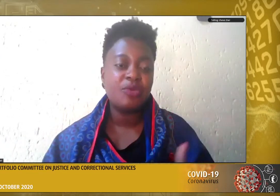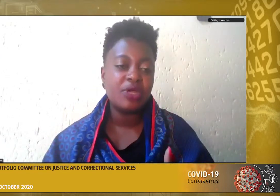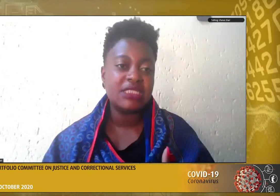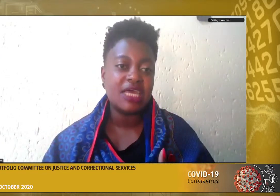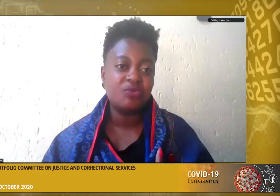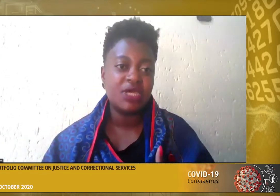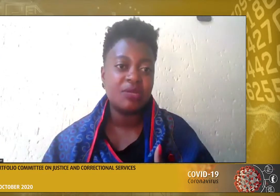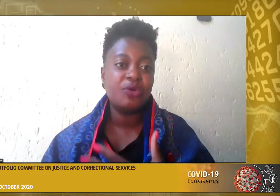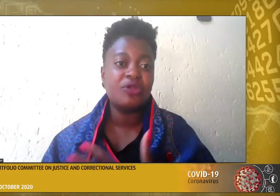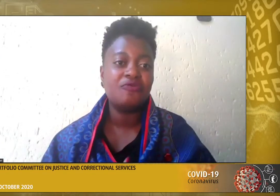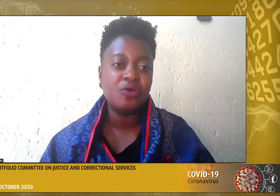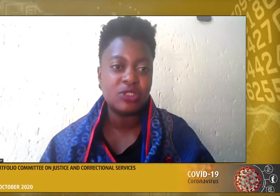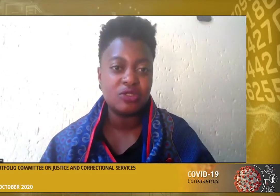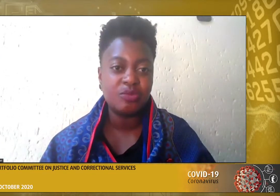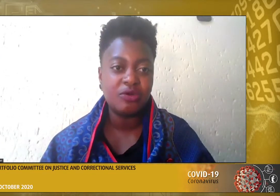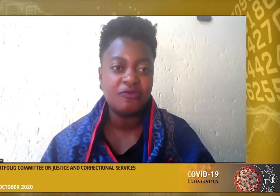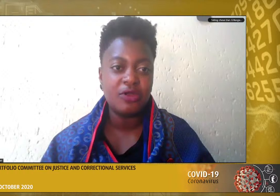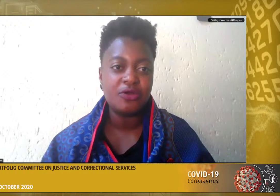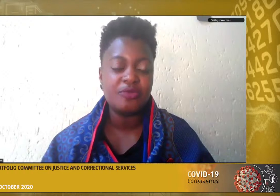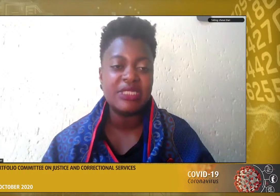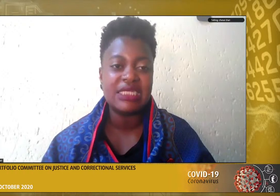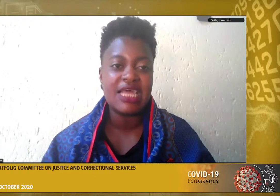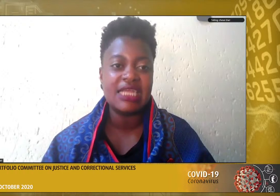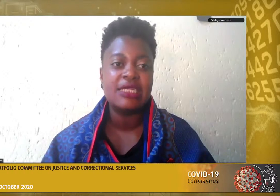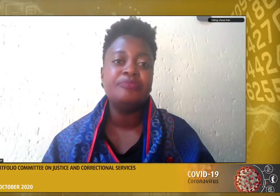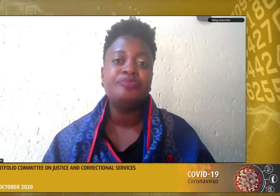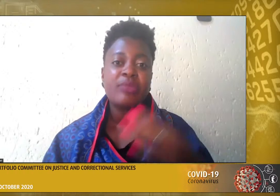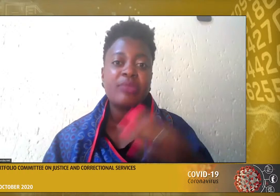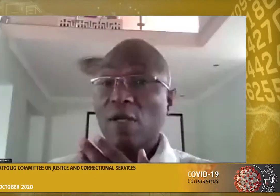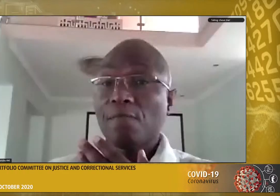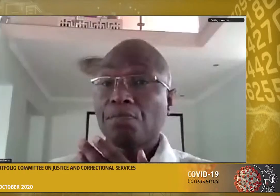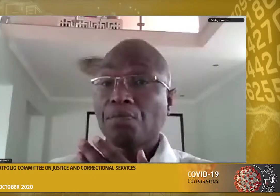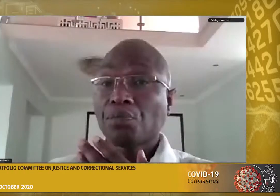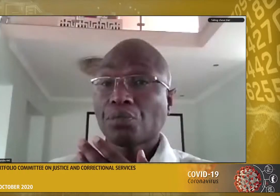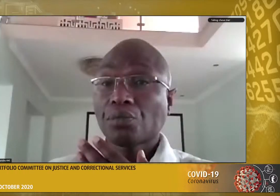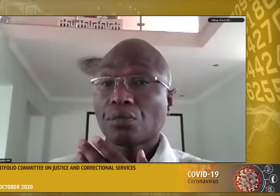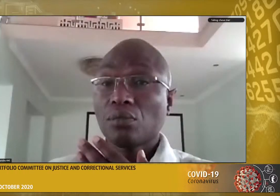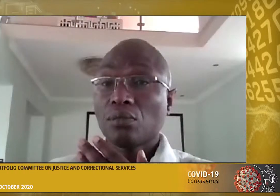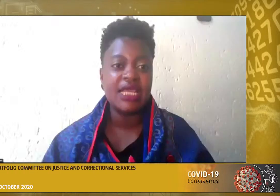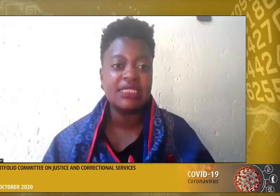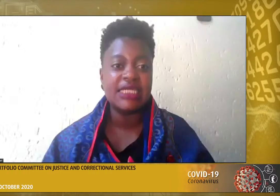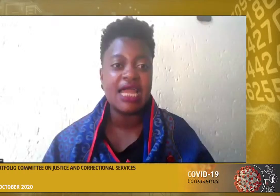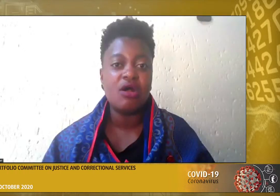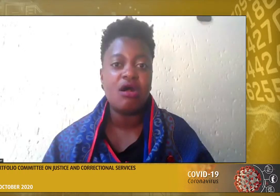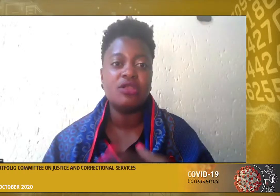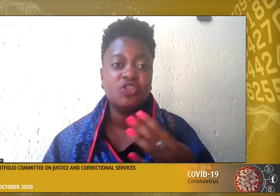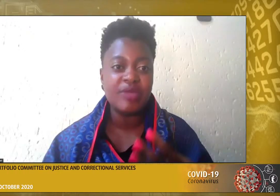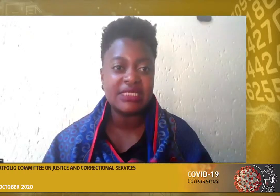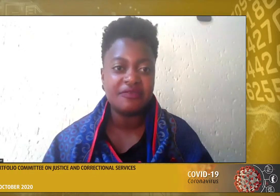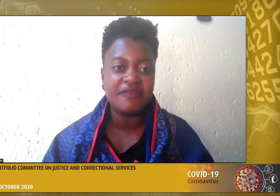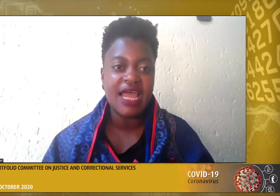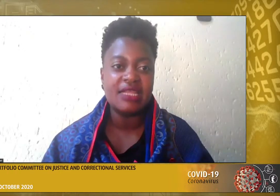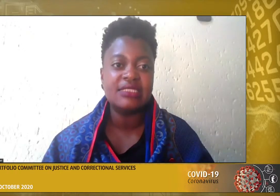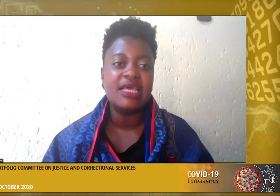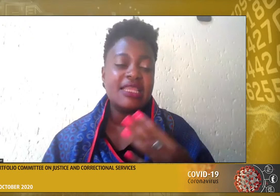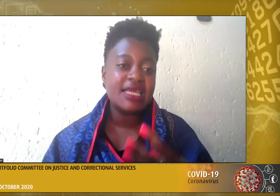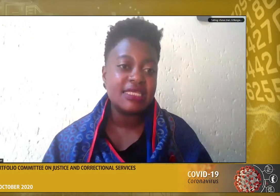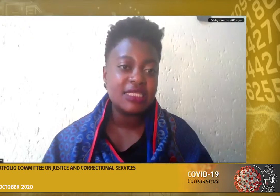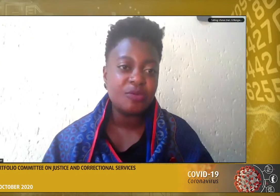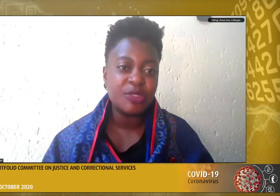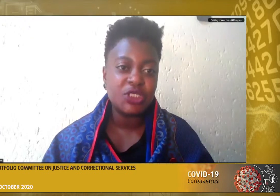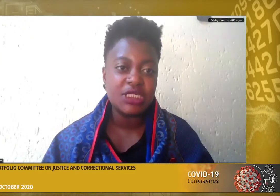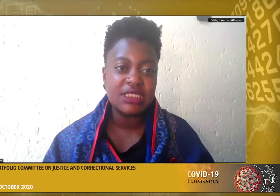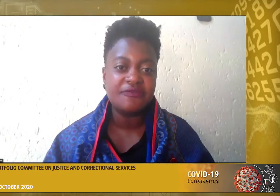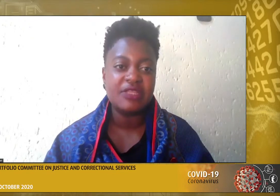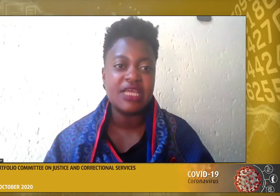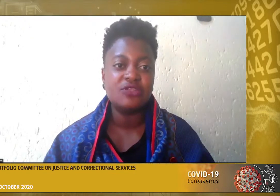And this is the point that we are putting forward to the portfolio committee, that as collection is being done on domestic violence, there